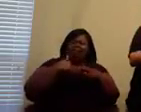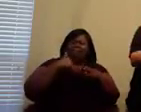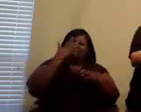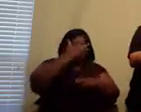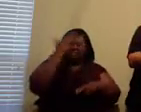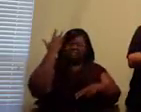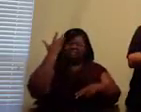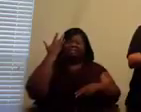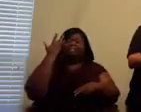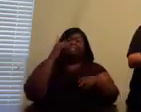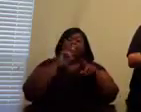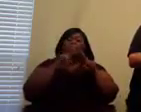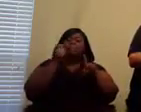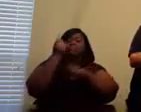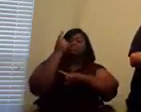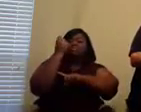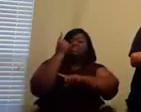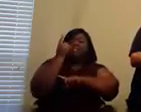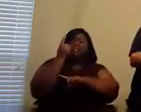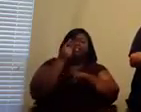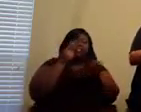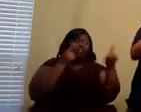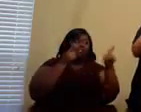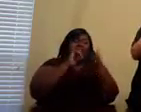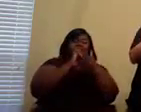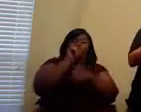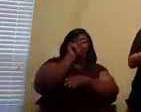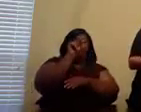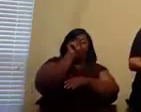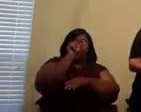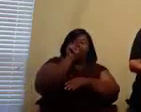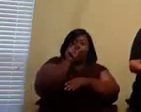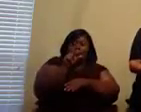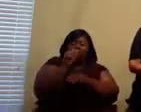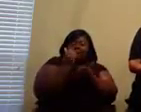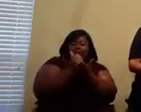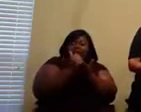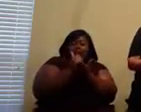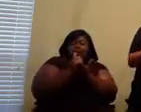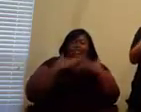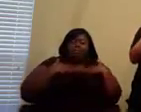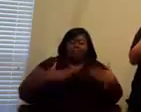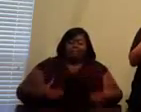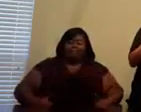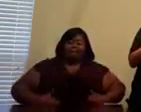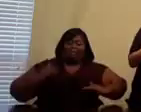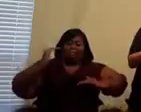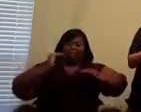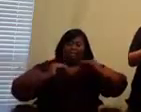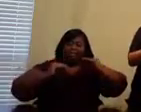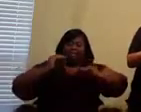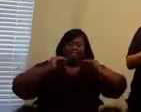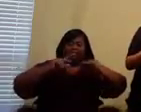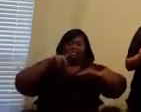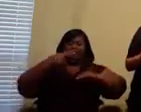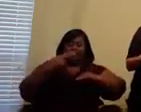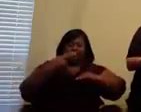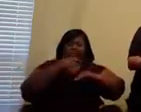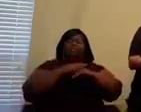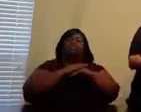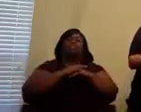all three of them, what they do for us is it helps with our pH balance. It helps to